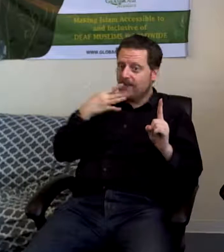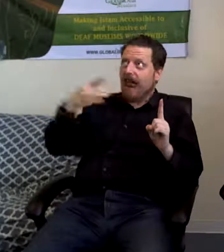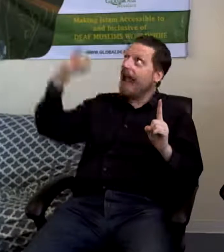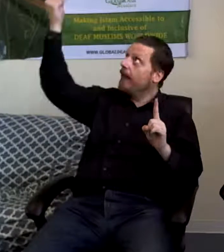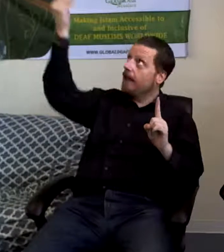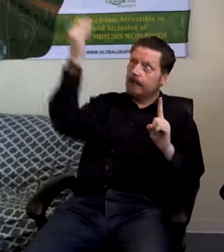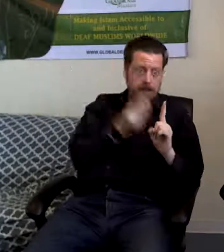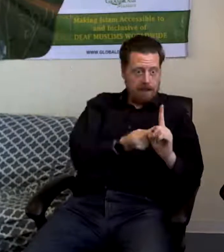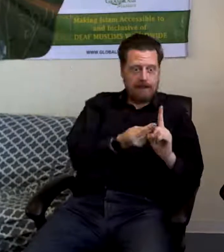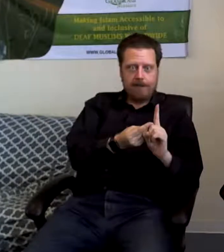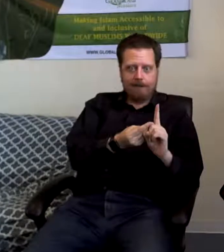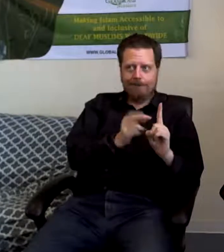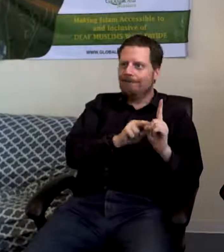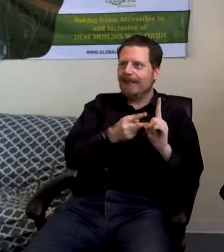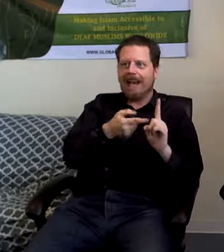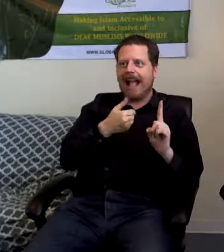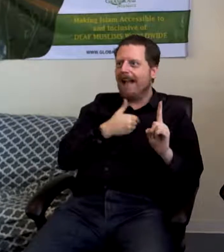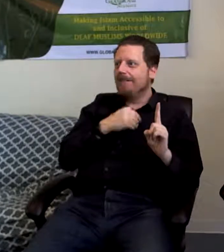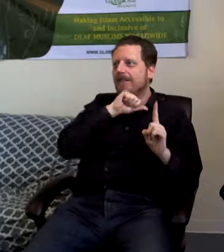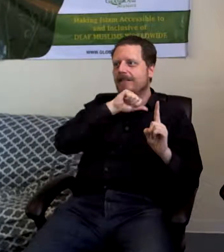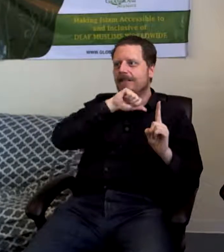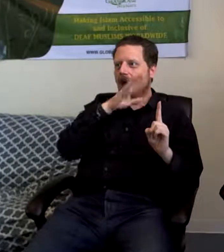has no light.